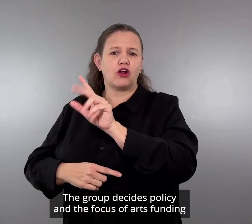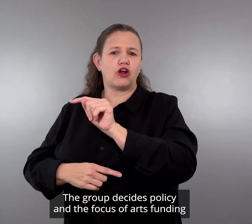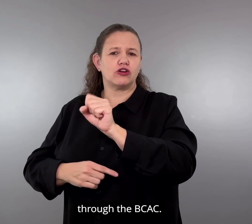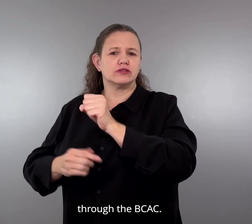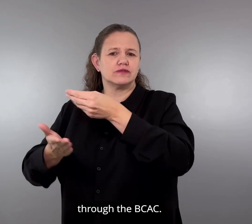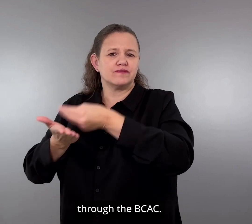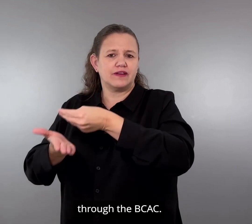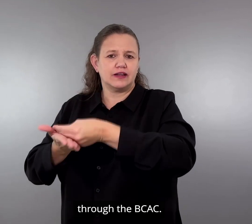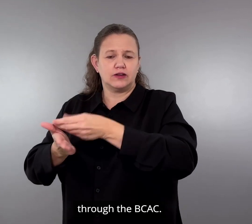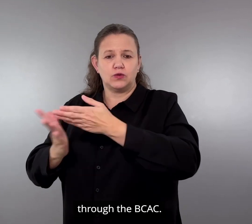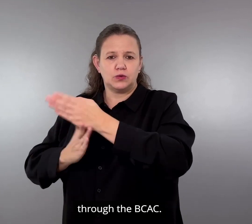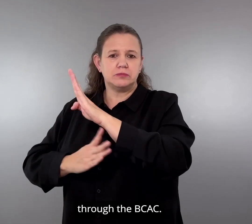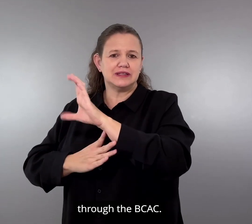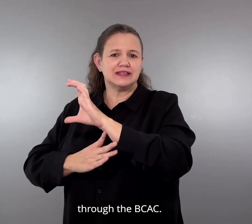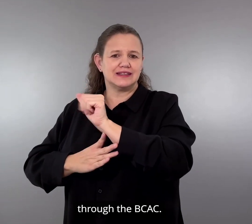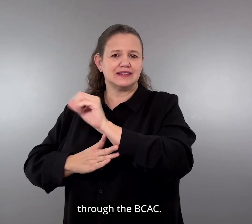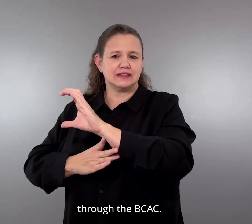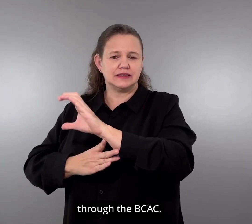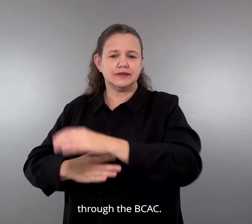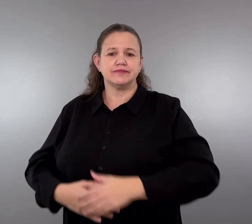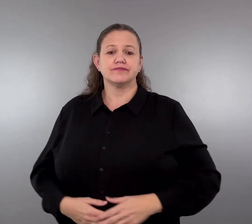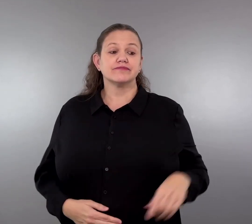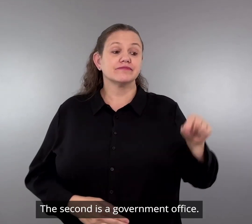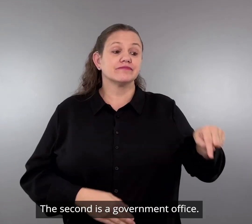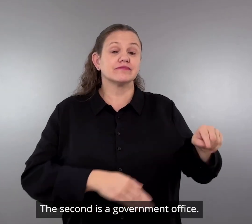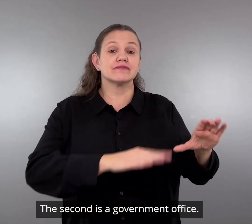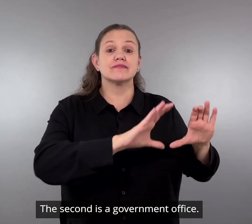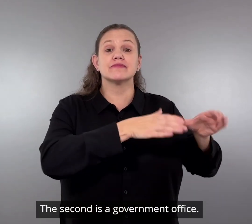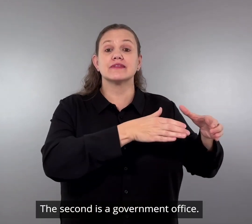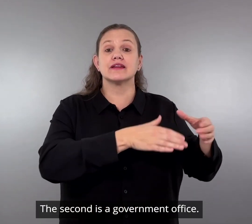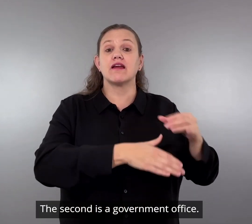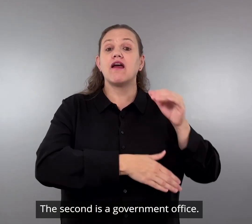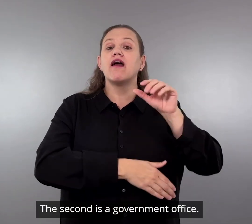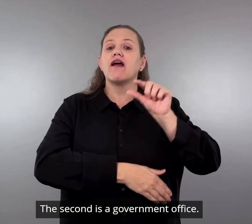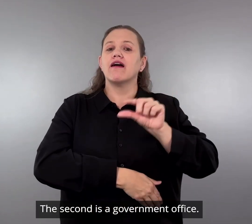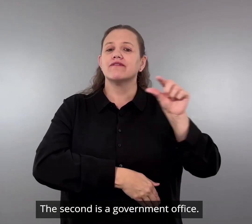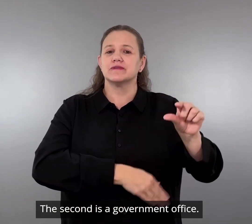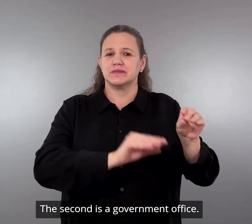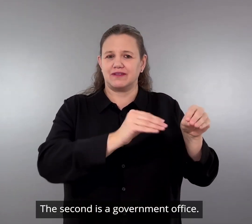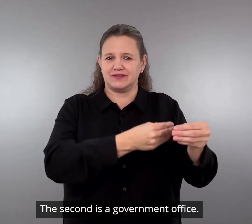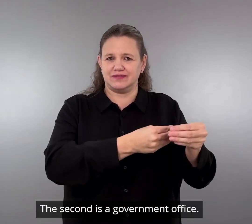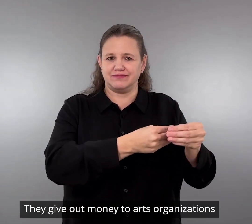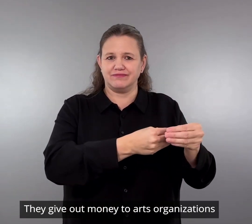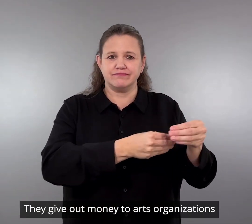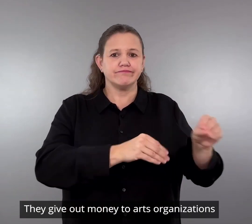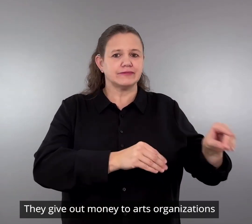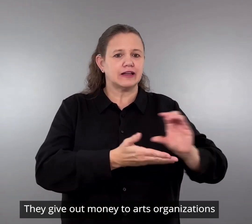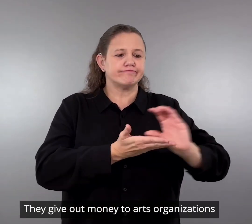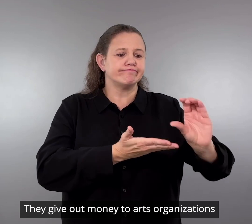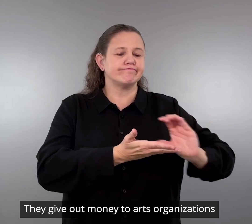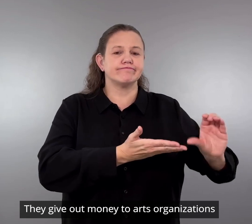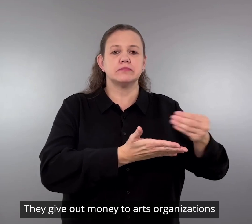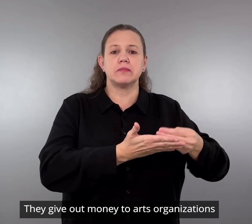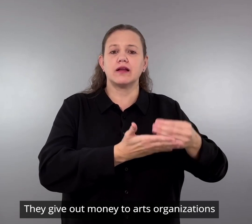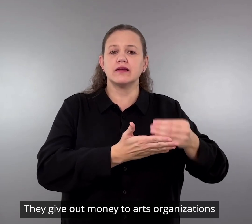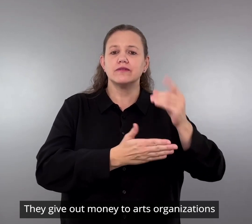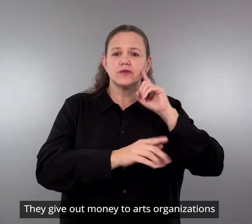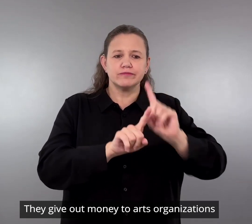through the BCAC. The second is a government office. They give out money to arts organizations